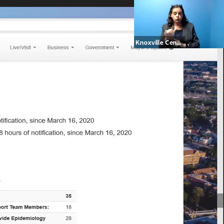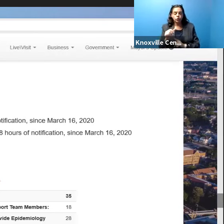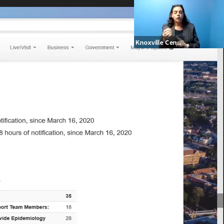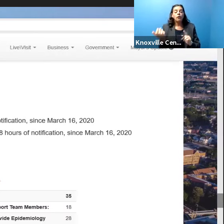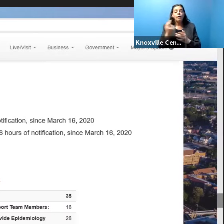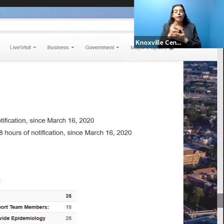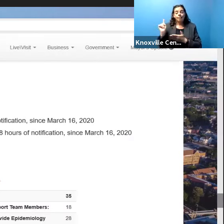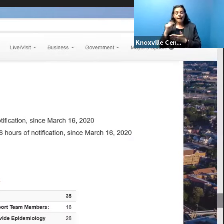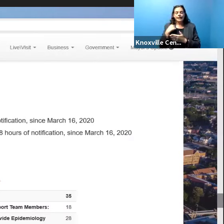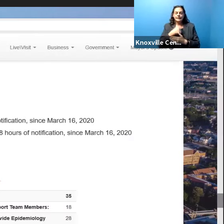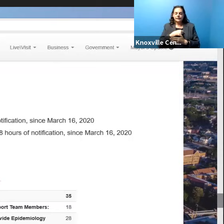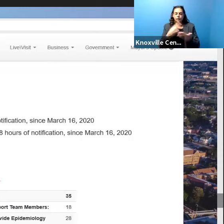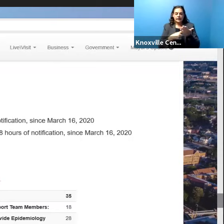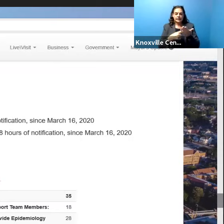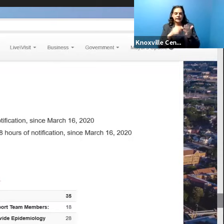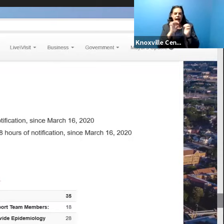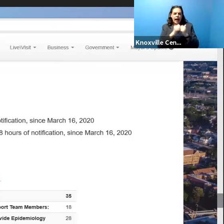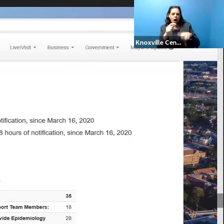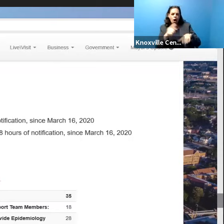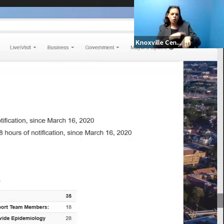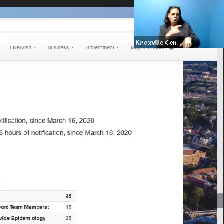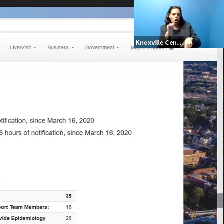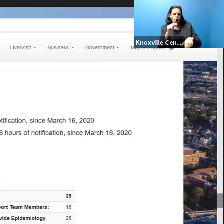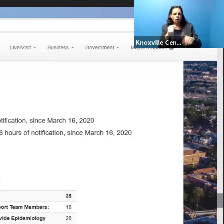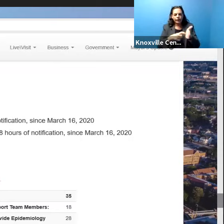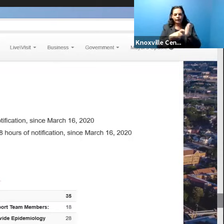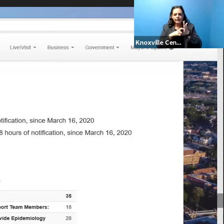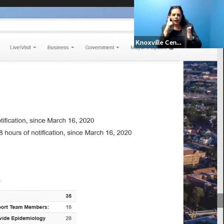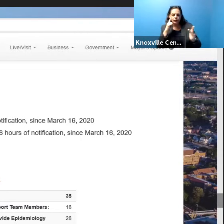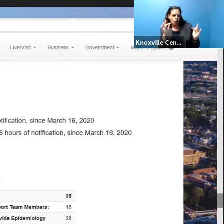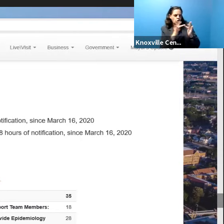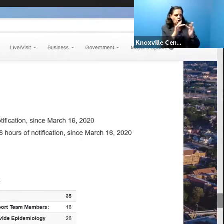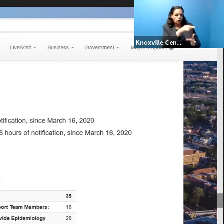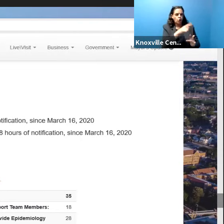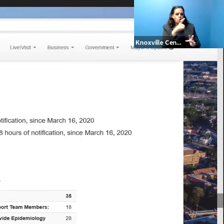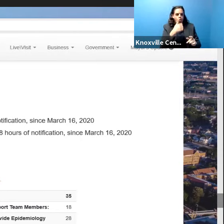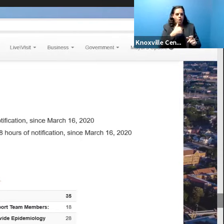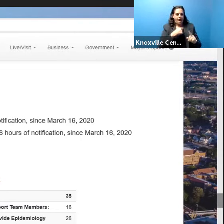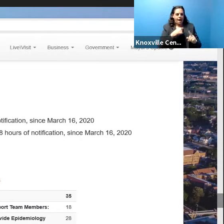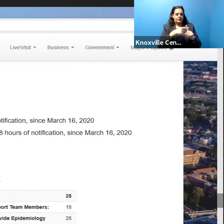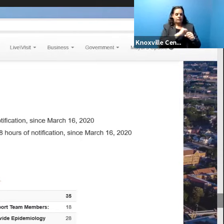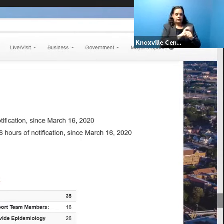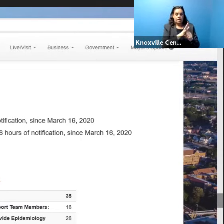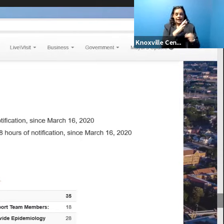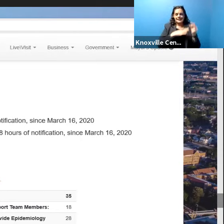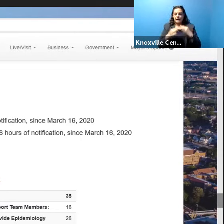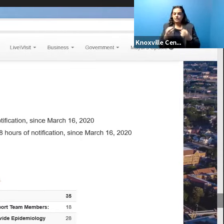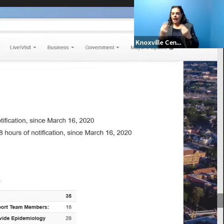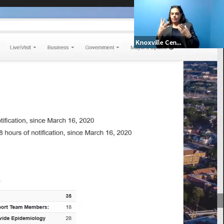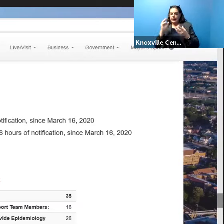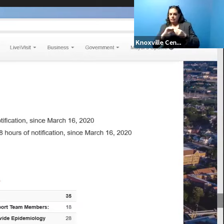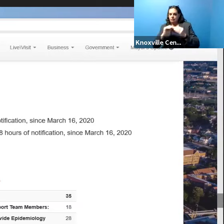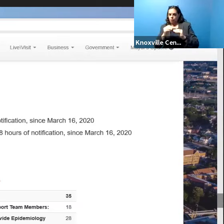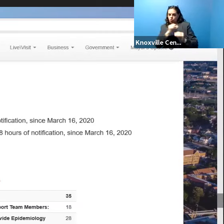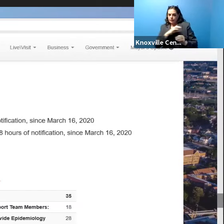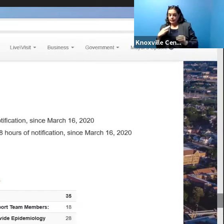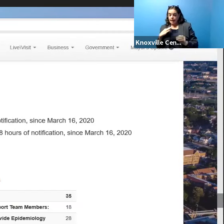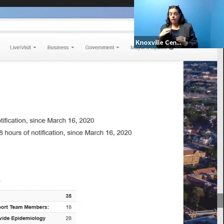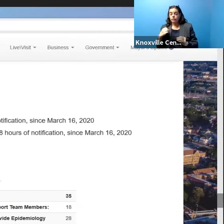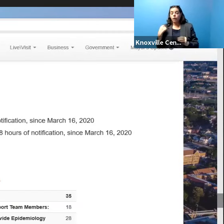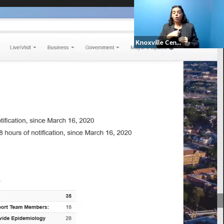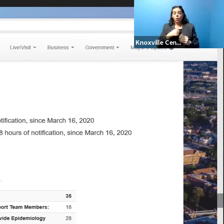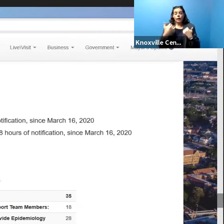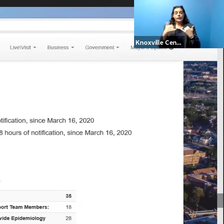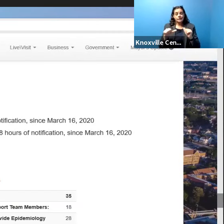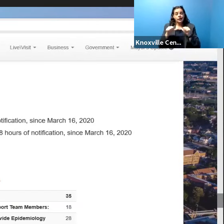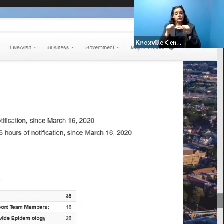benchmark on time it takes to make contact with cases instead of staffing capacity. While we continue to publish our staffing capacity each week,